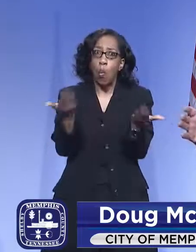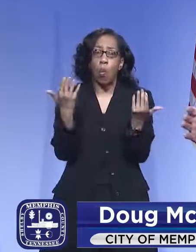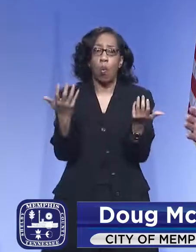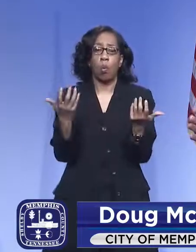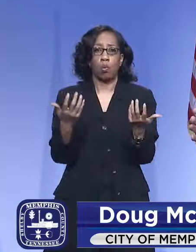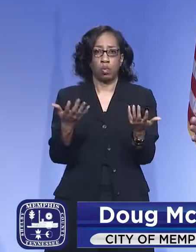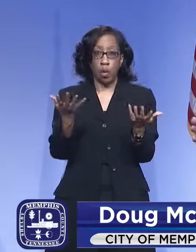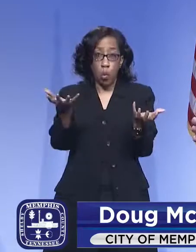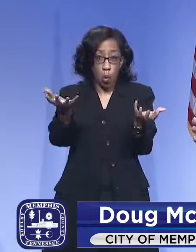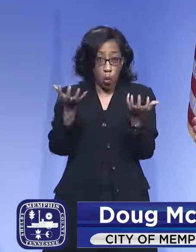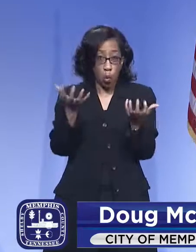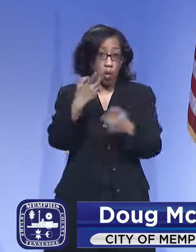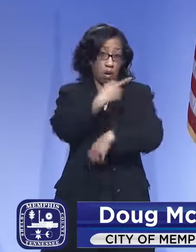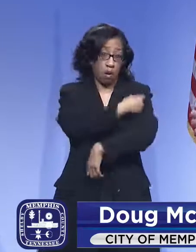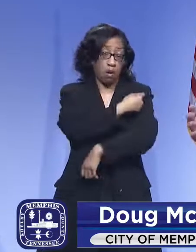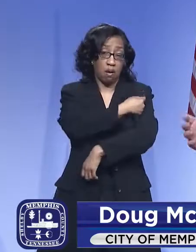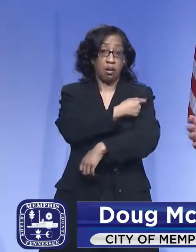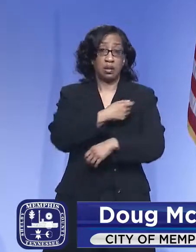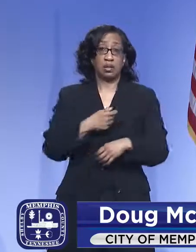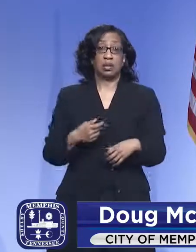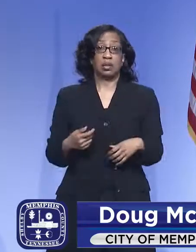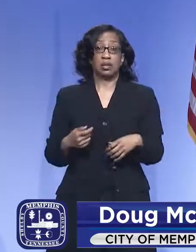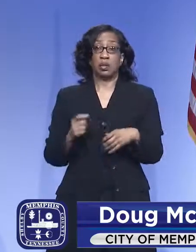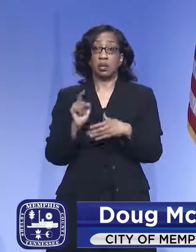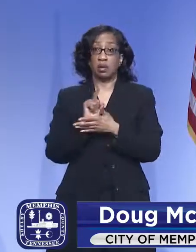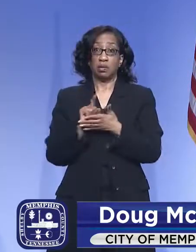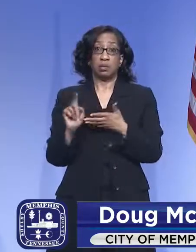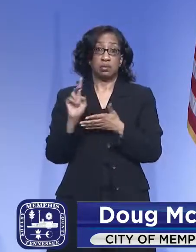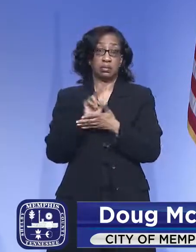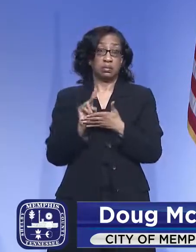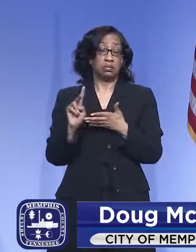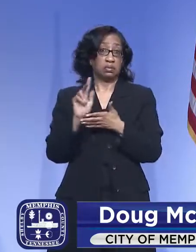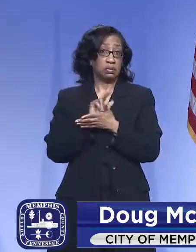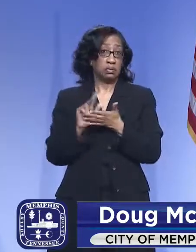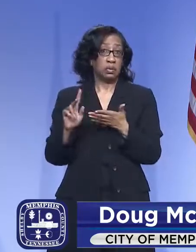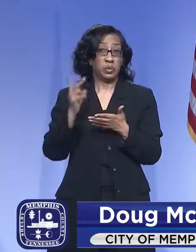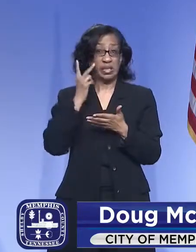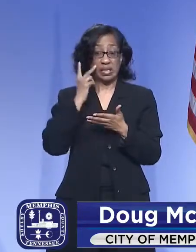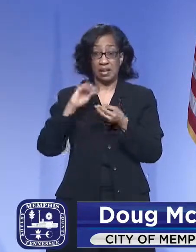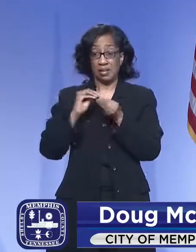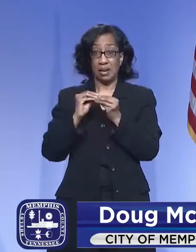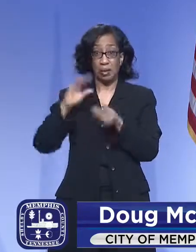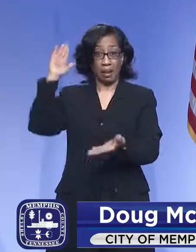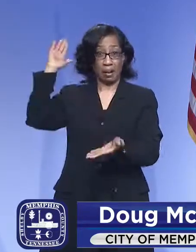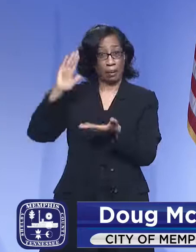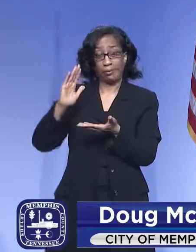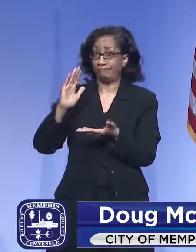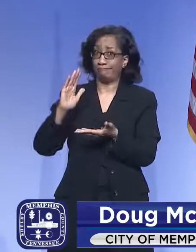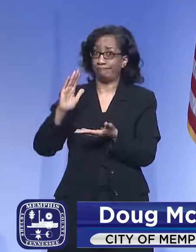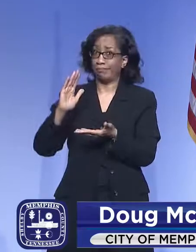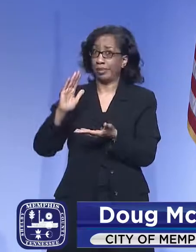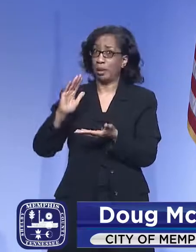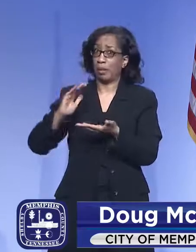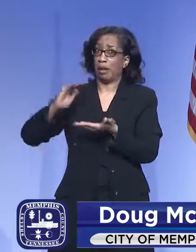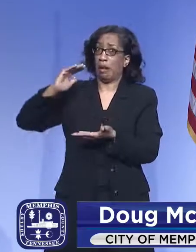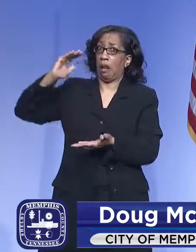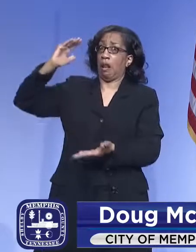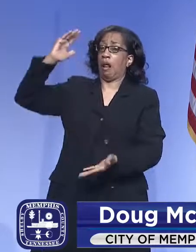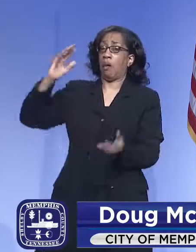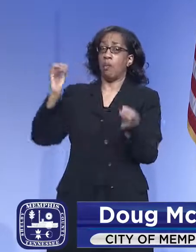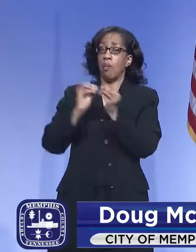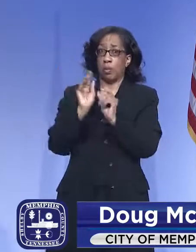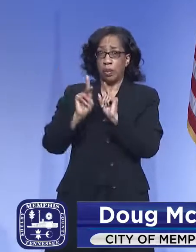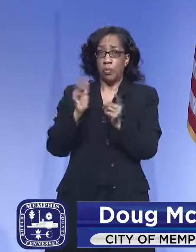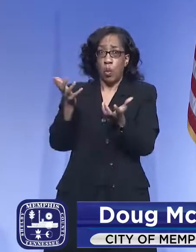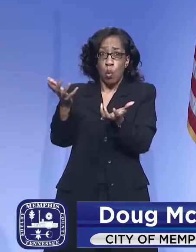It'll probably be several weeks hence when we see any tapering of that, if there is any. I'll come back to your first question, which